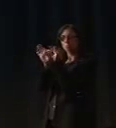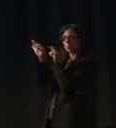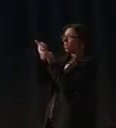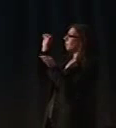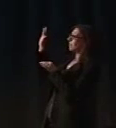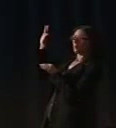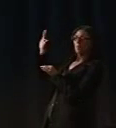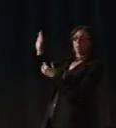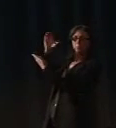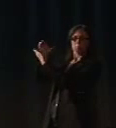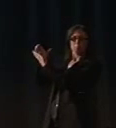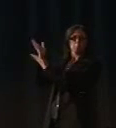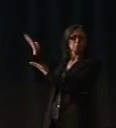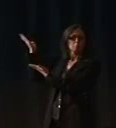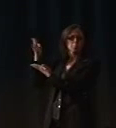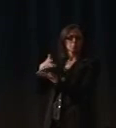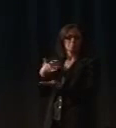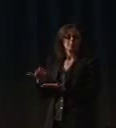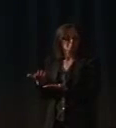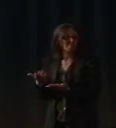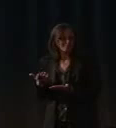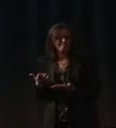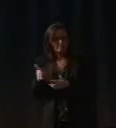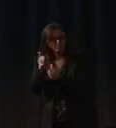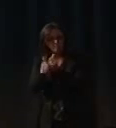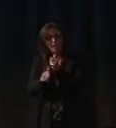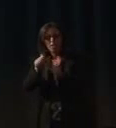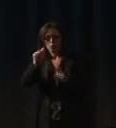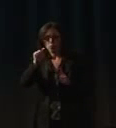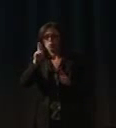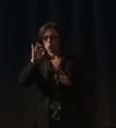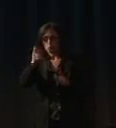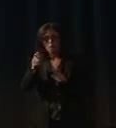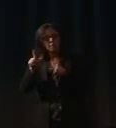not only at the level of